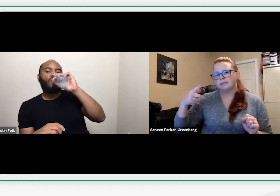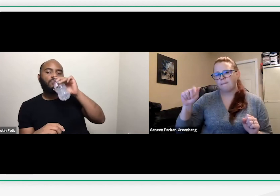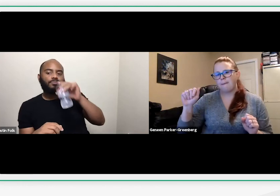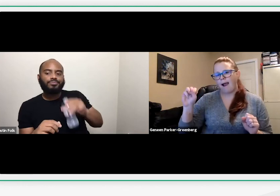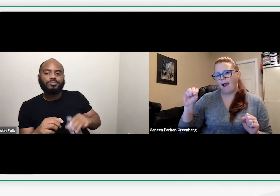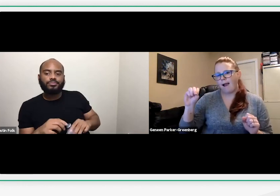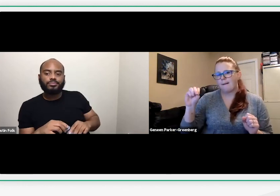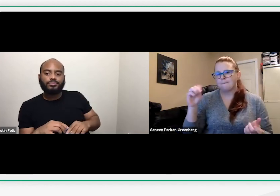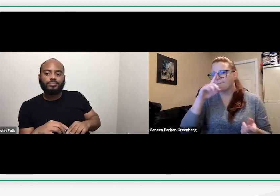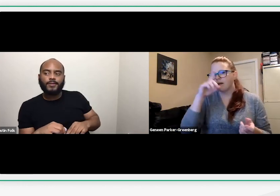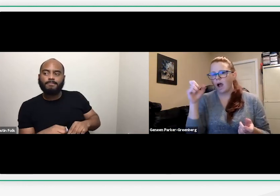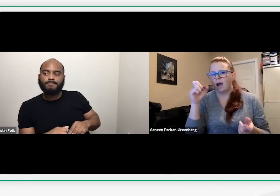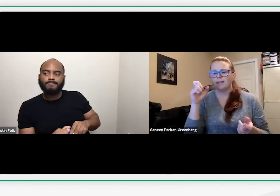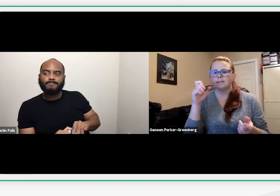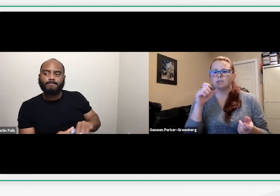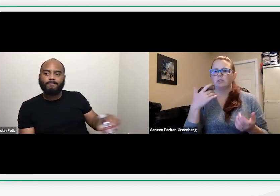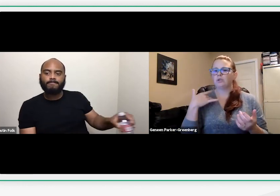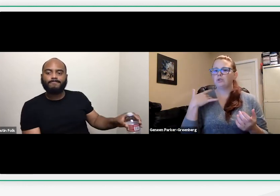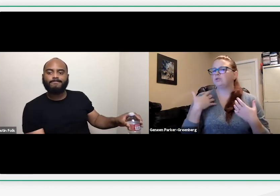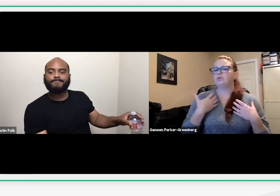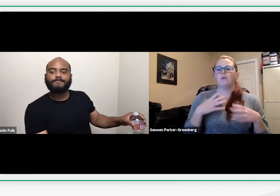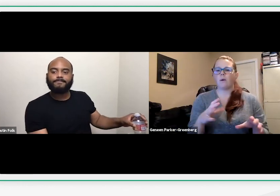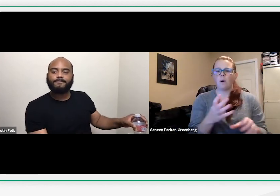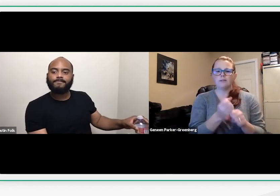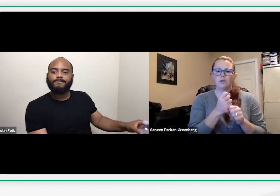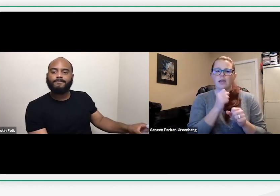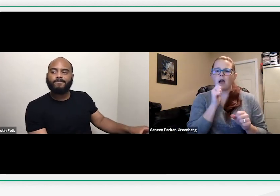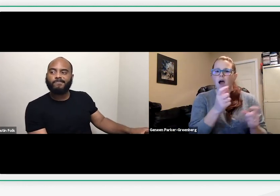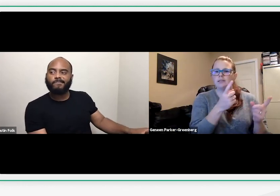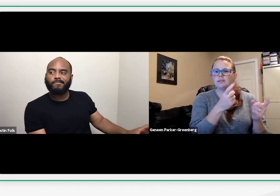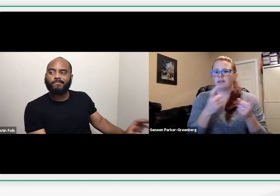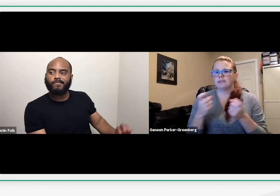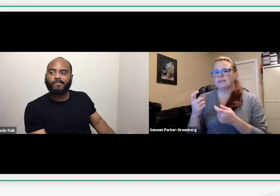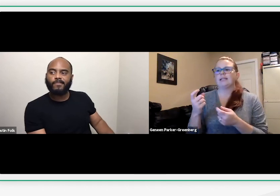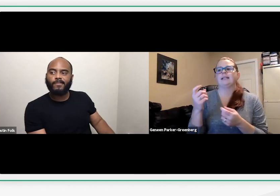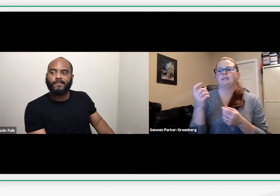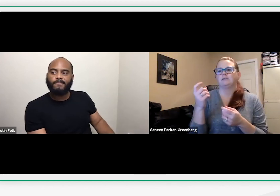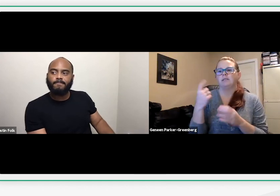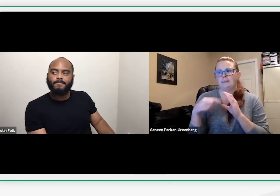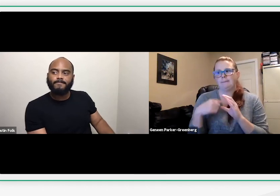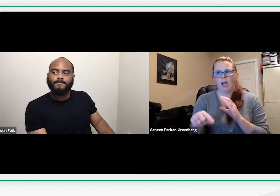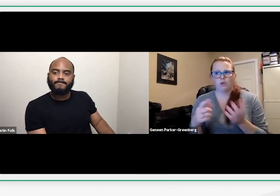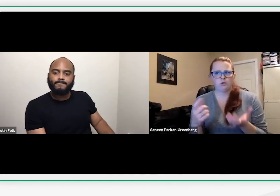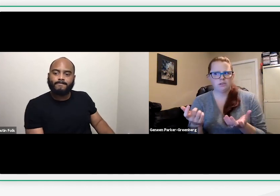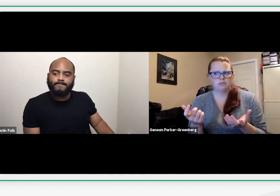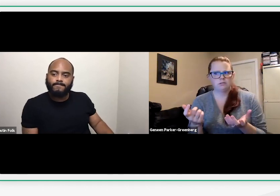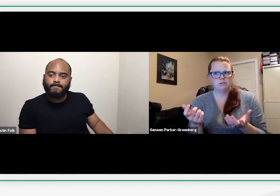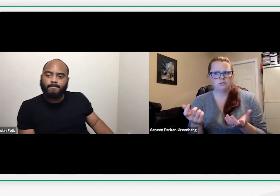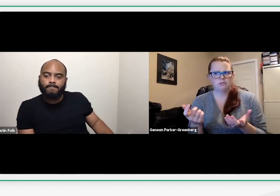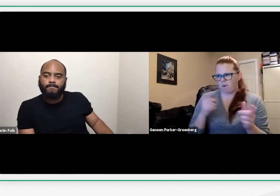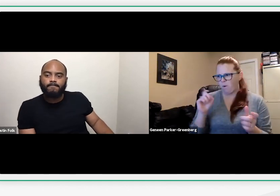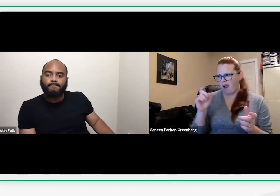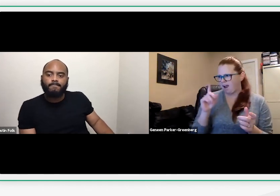that you've never asked for. It's safe to assume that that is spam because you don't want to get